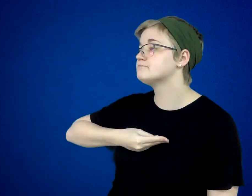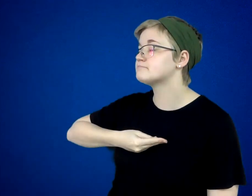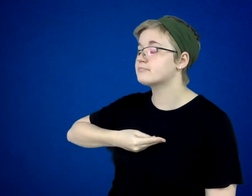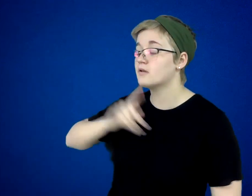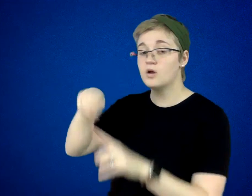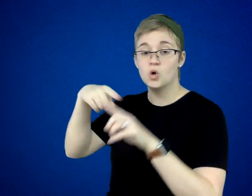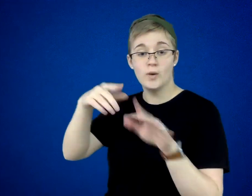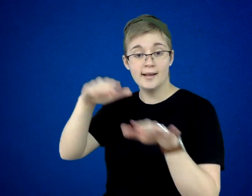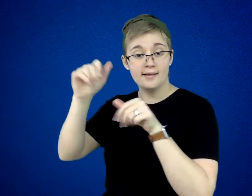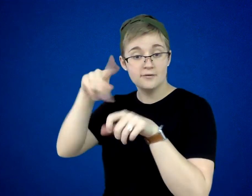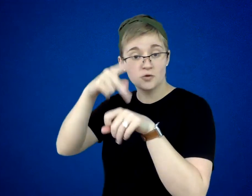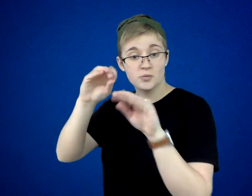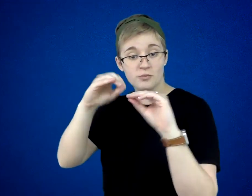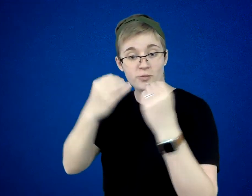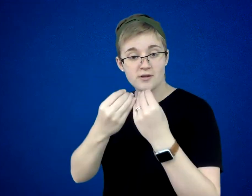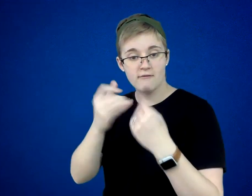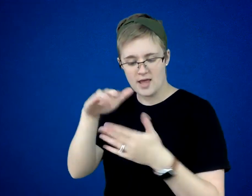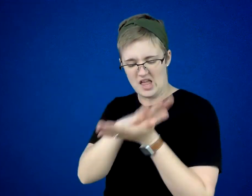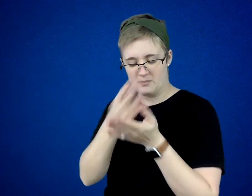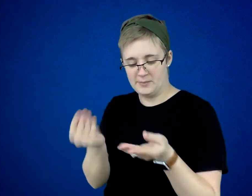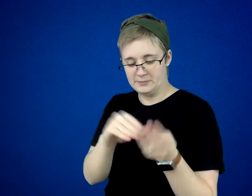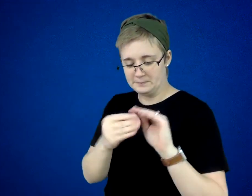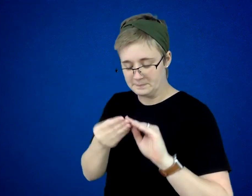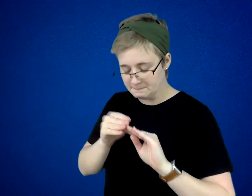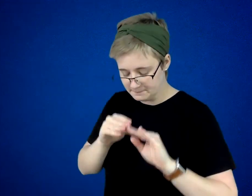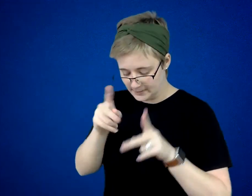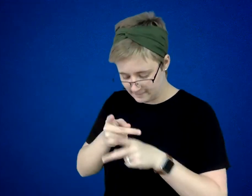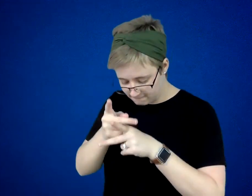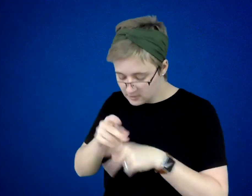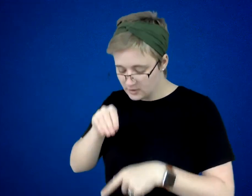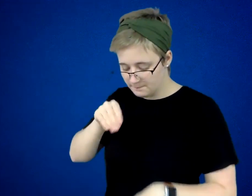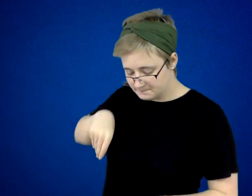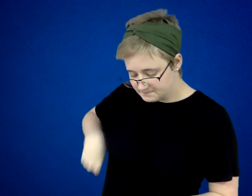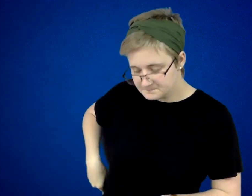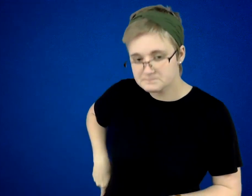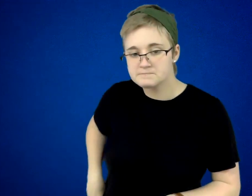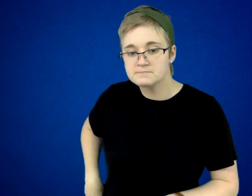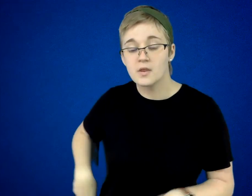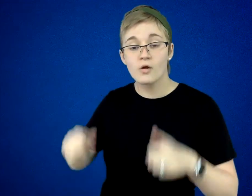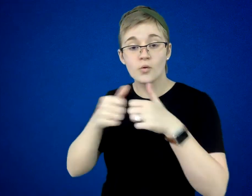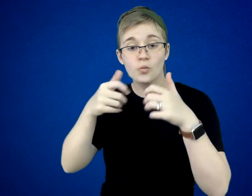principal's office, he folded the piece of paper up carefully and put it in his back pocket with the drawing of the